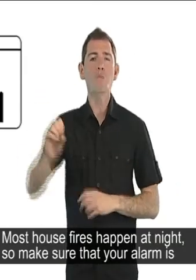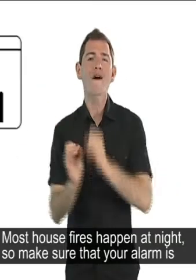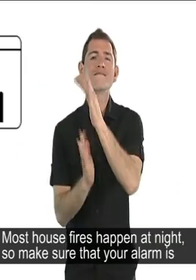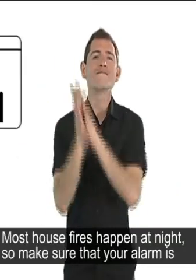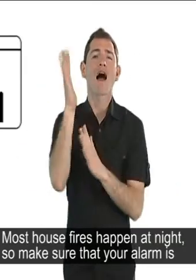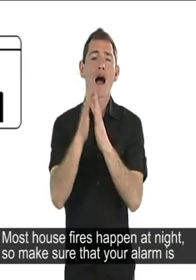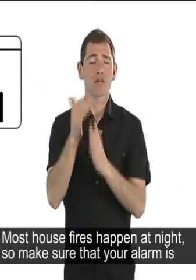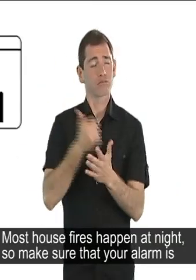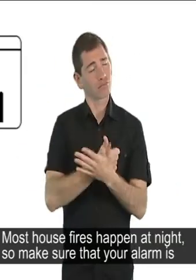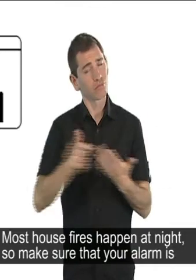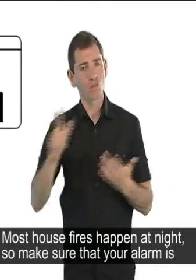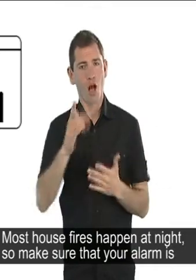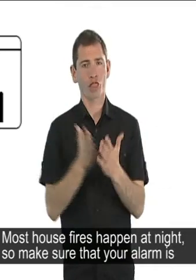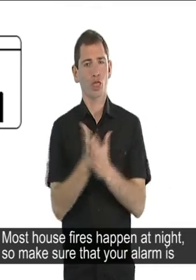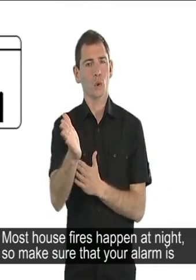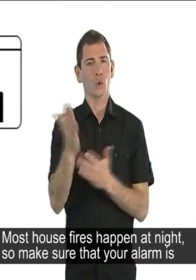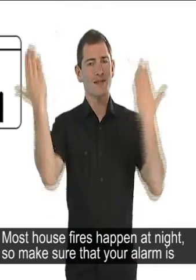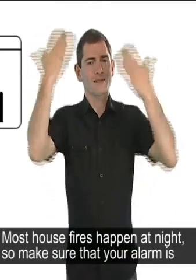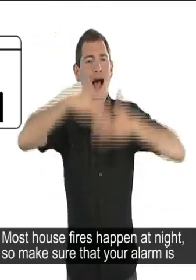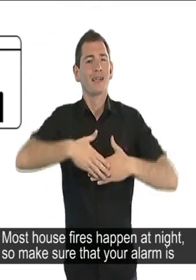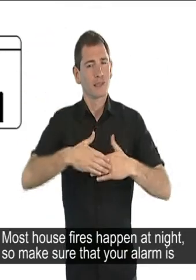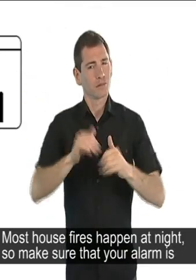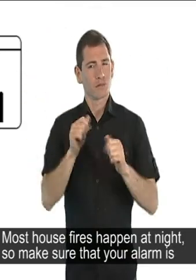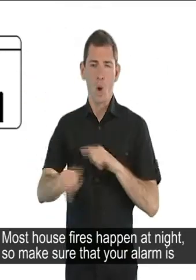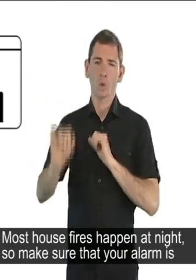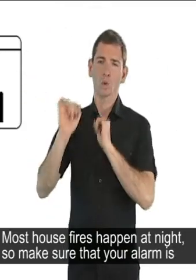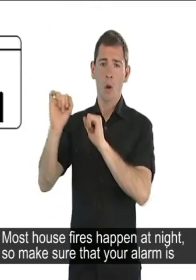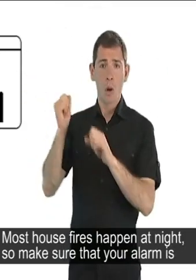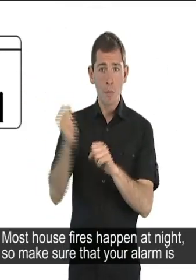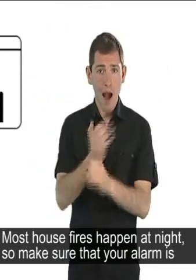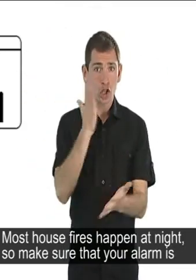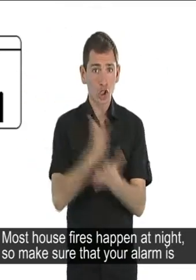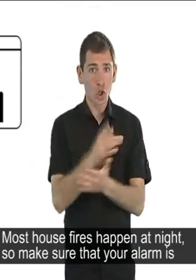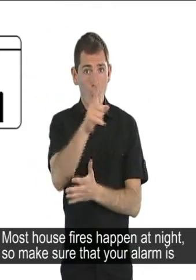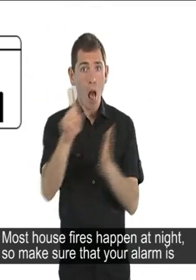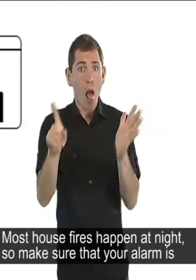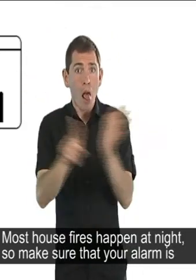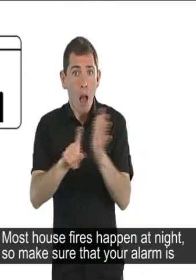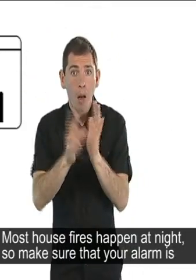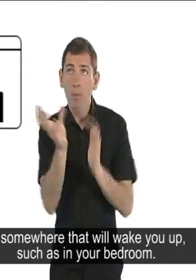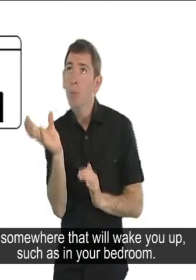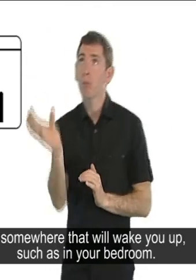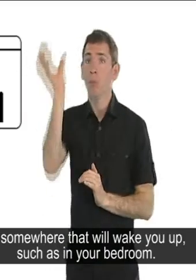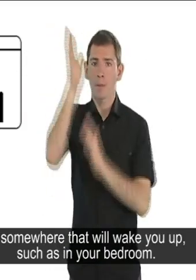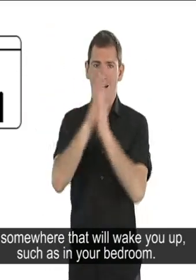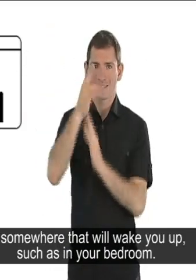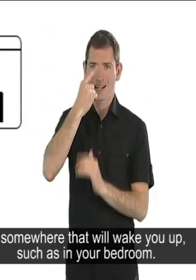Most house fires happen at night, so make sure that your alarm is somewhere that will wake you